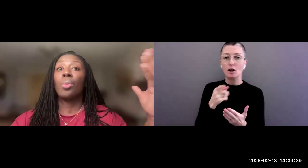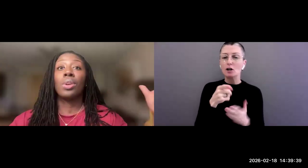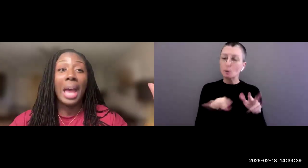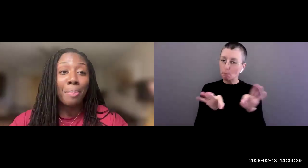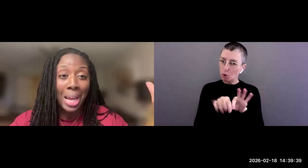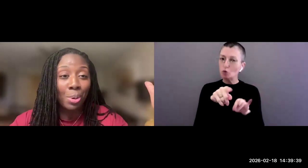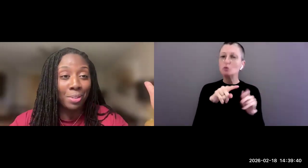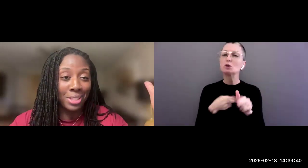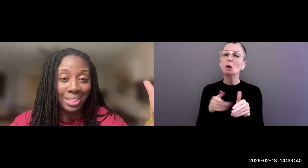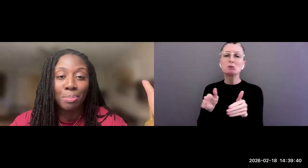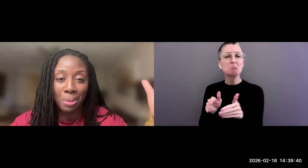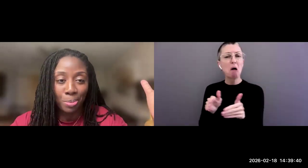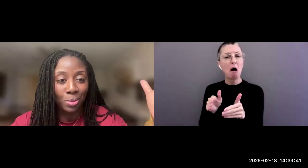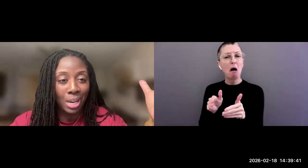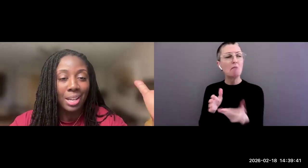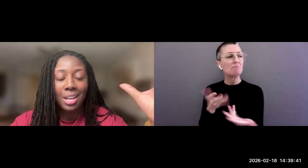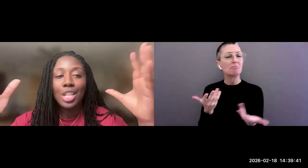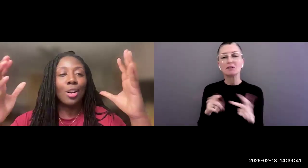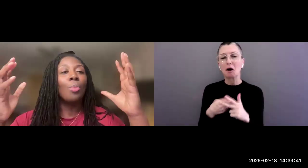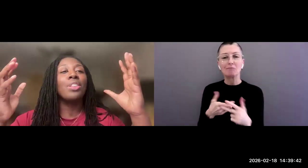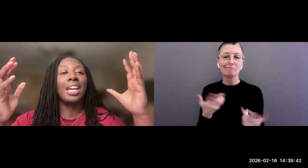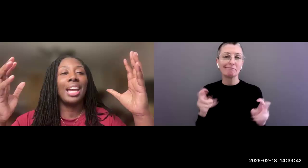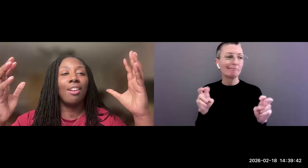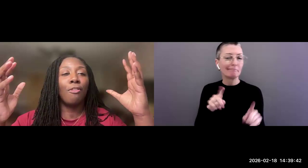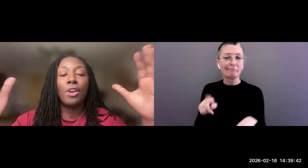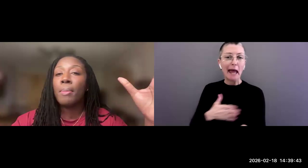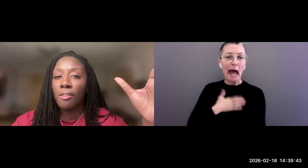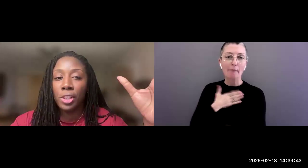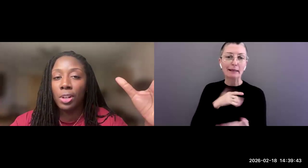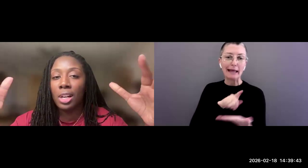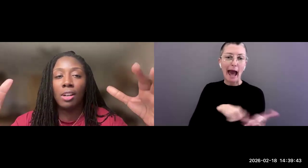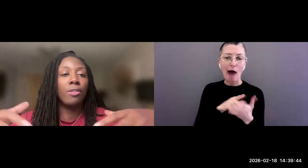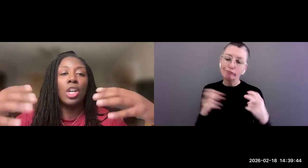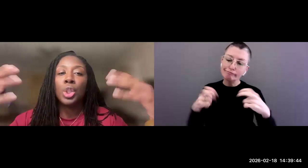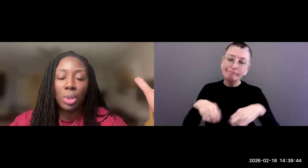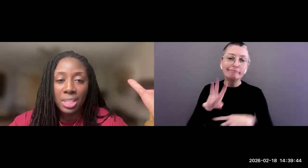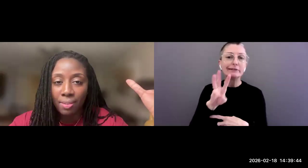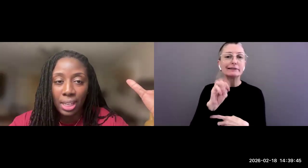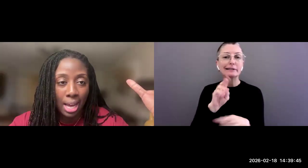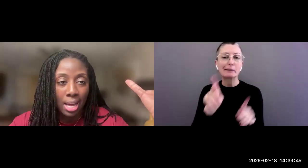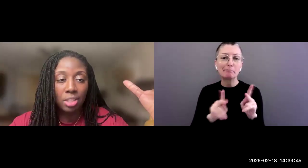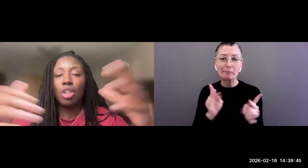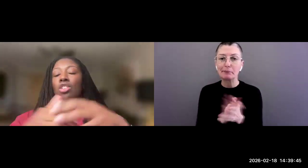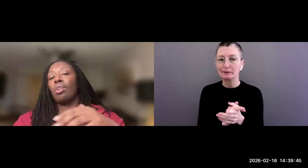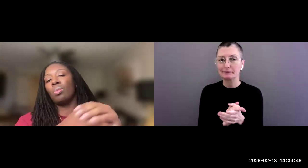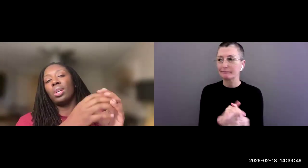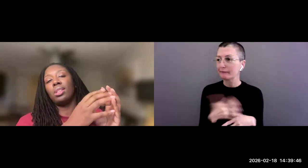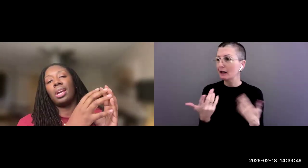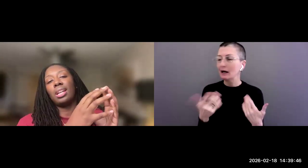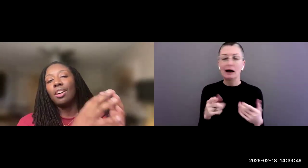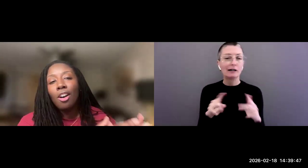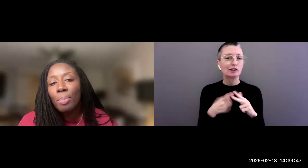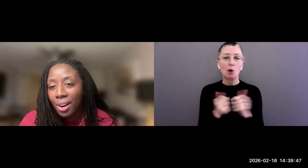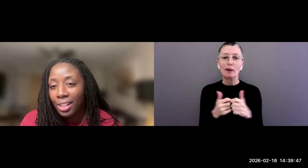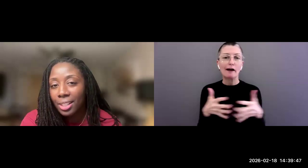crowds. Start with a happy hour of 60 people, right? Start with a football field of 27 guys. Start